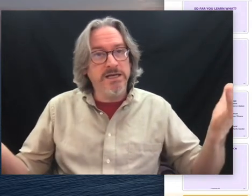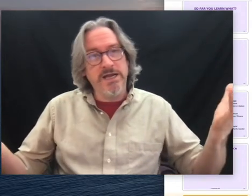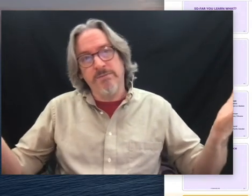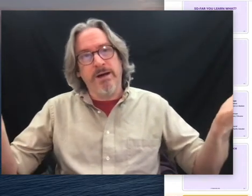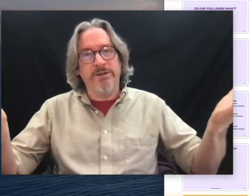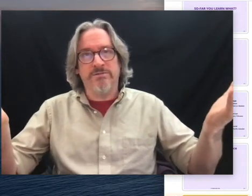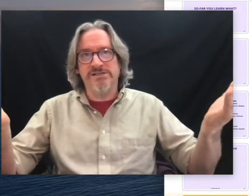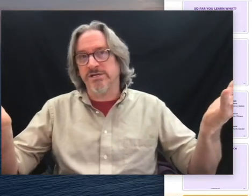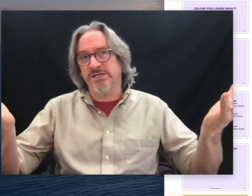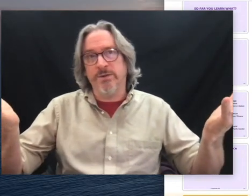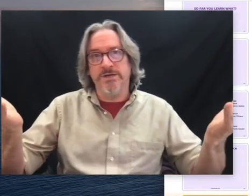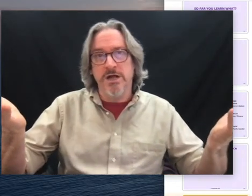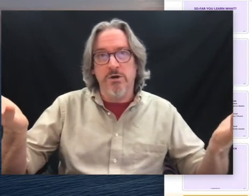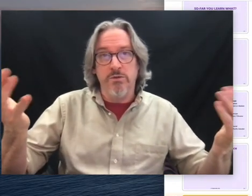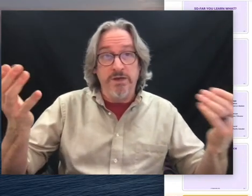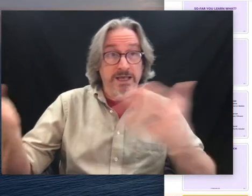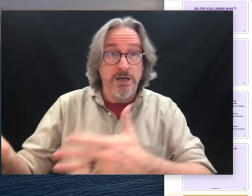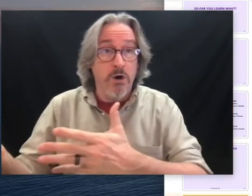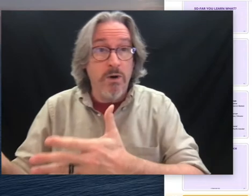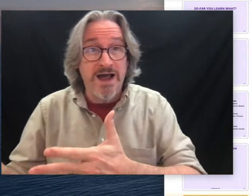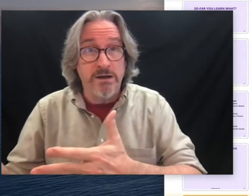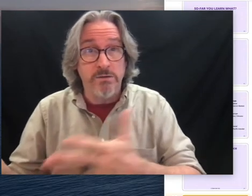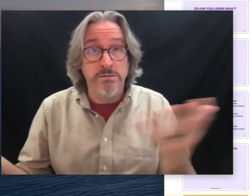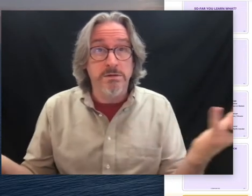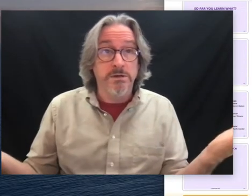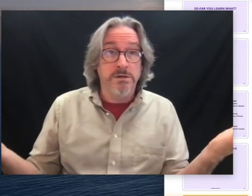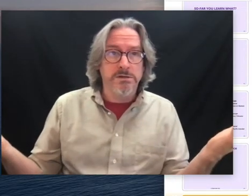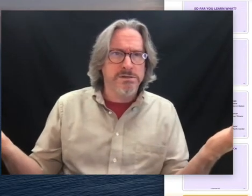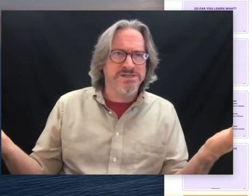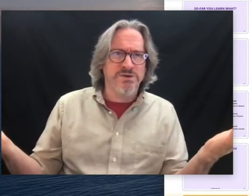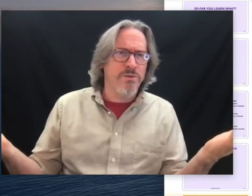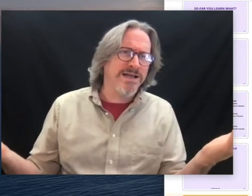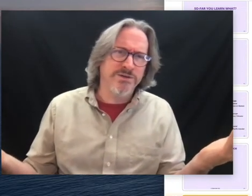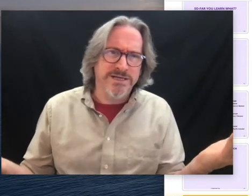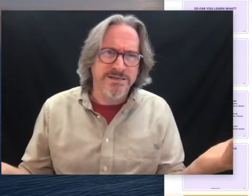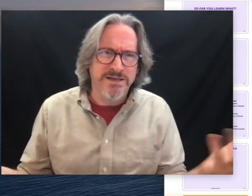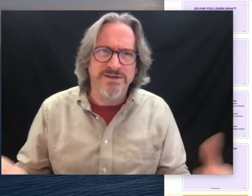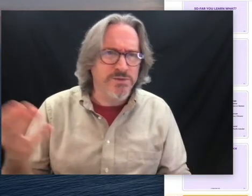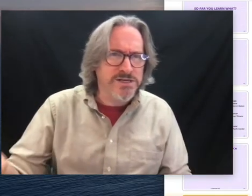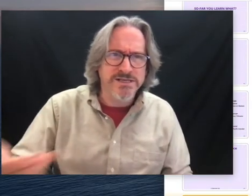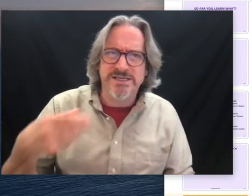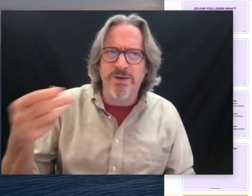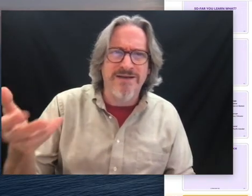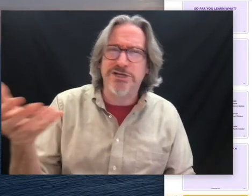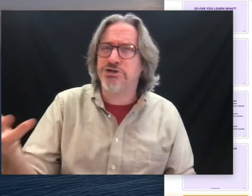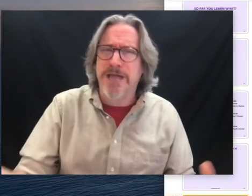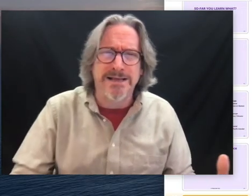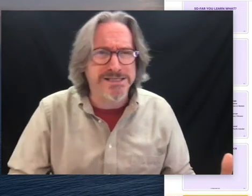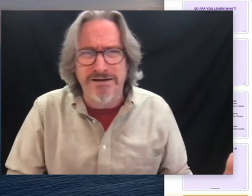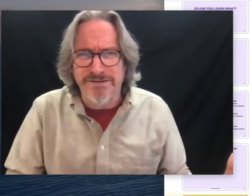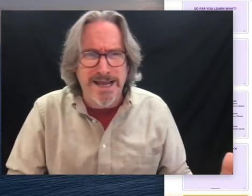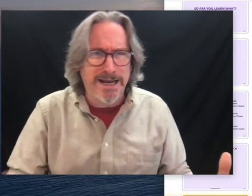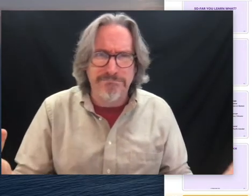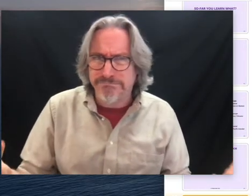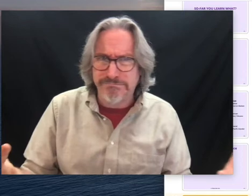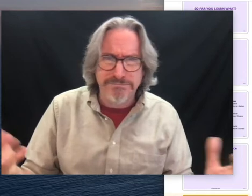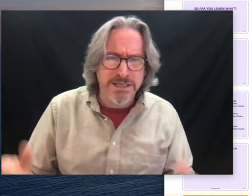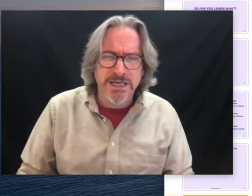they didn't name popular restaurants that we would know in Ohio. So why do it? Give us one that we have a chance of